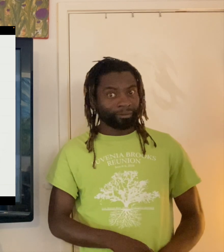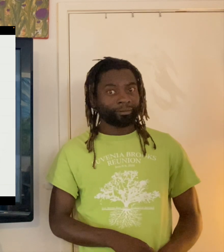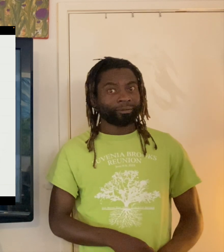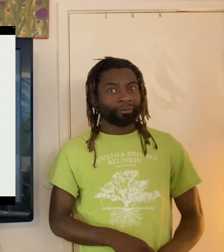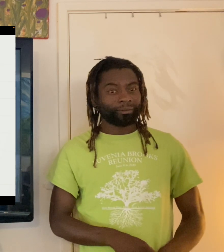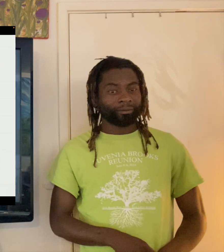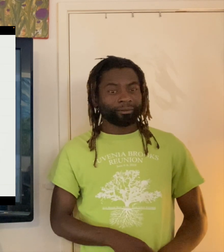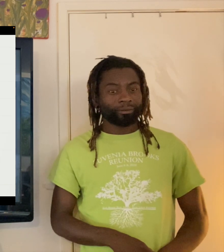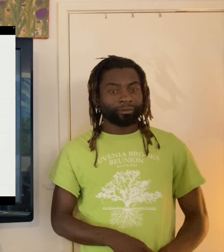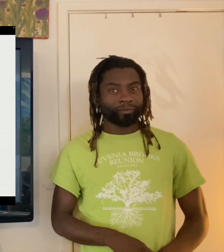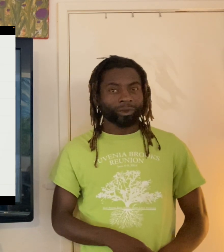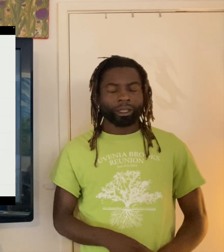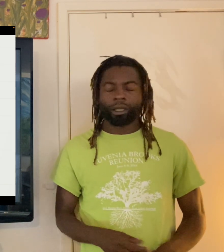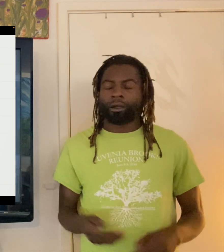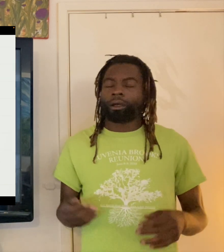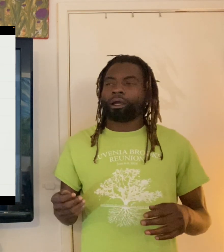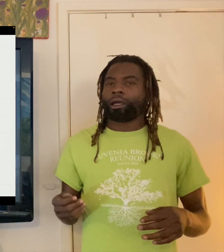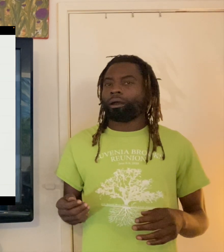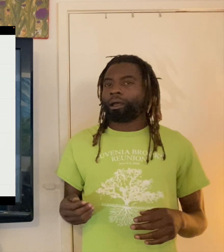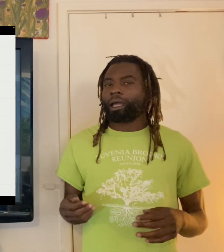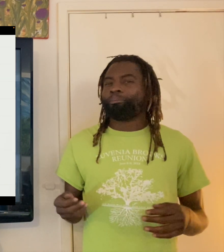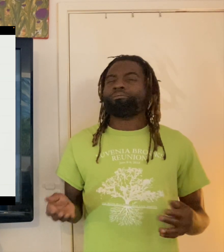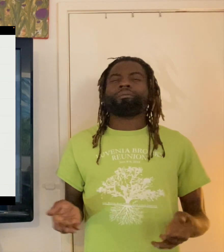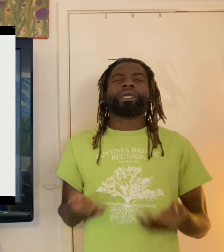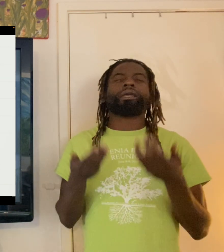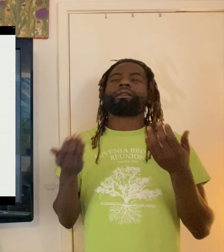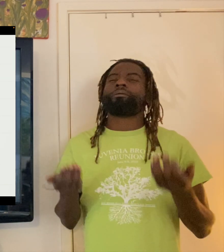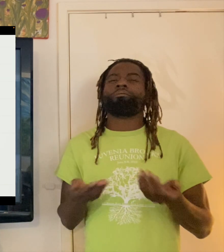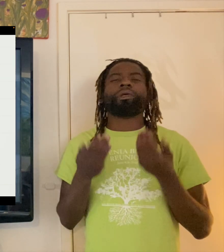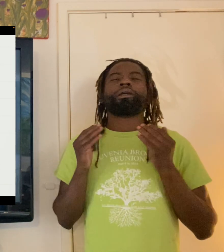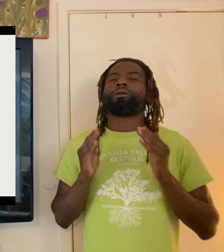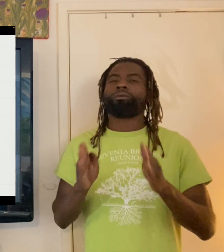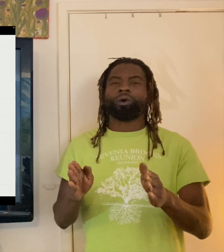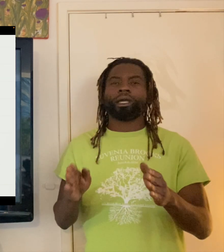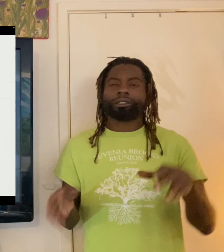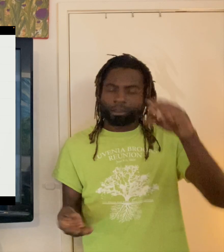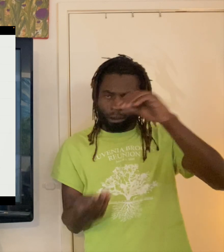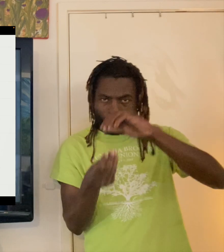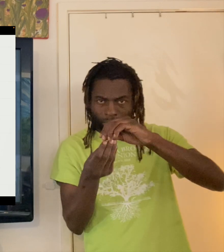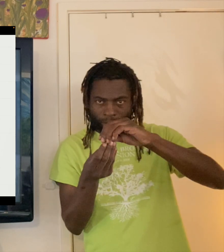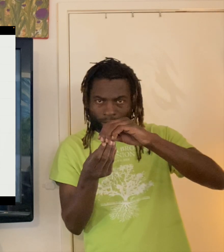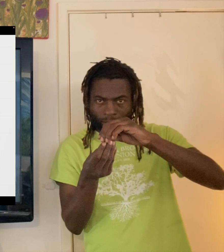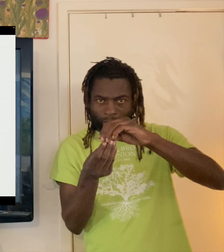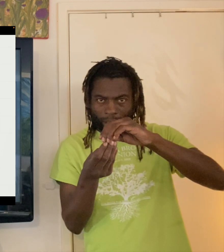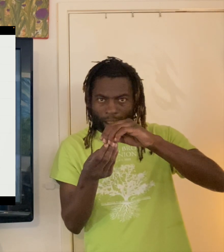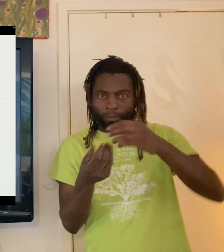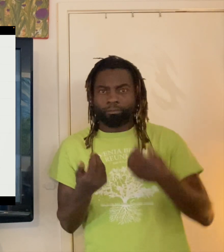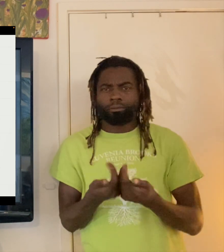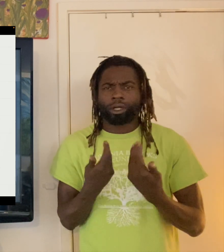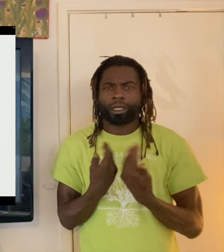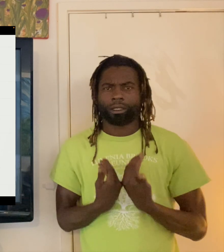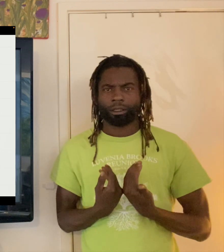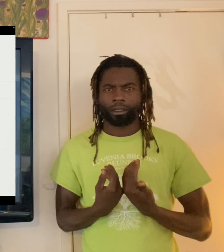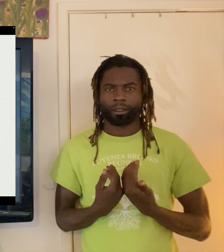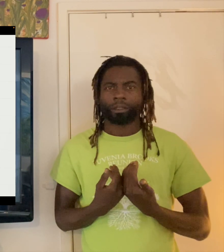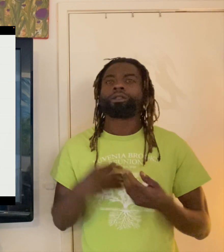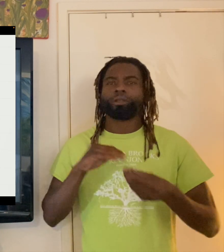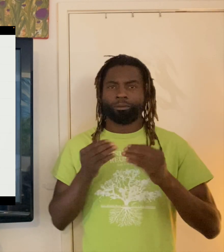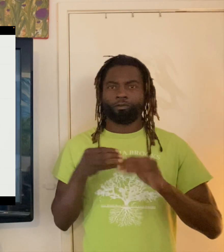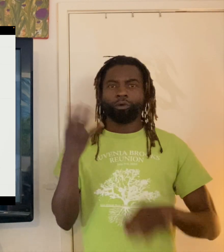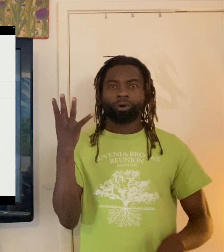1. Wow! So there are at least 2 different ways to put together and to take apart the number